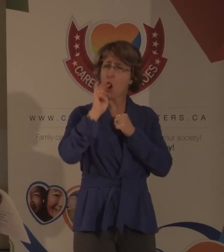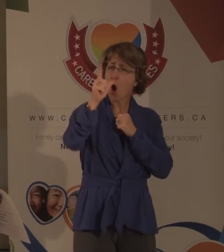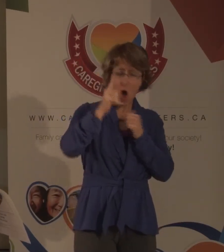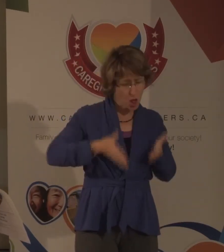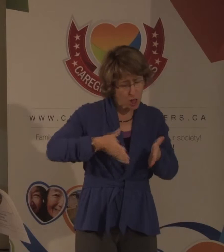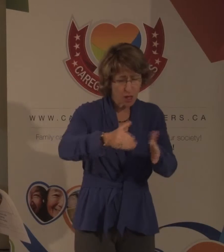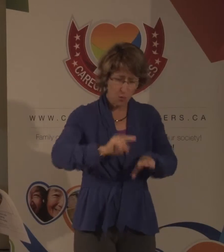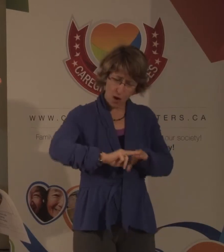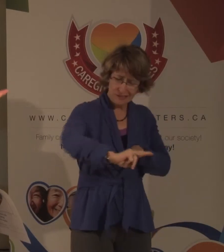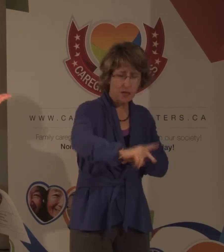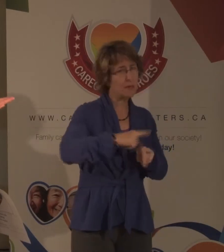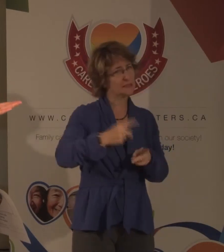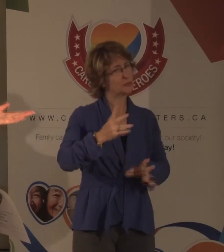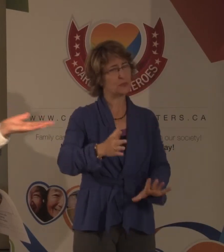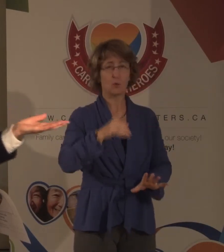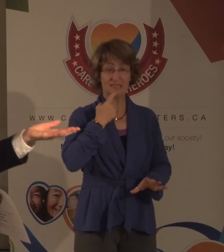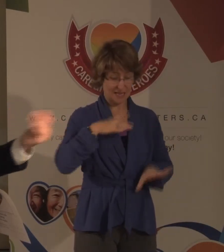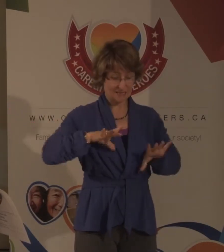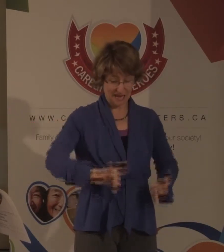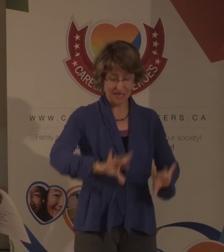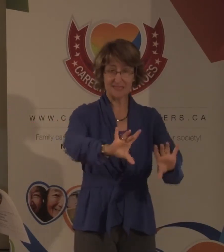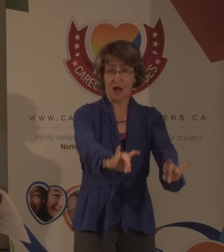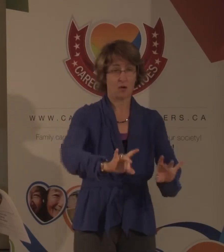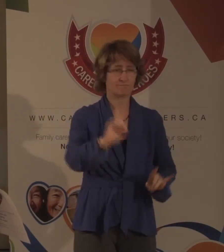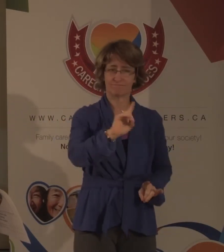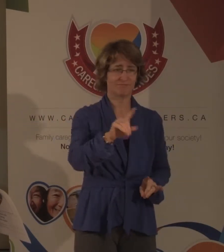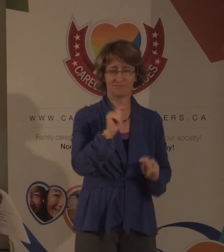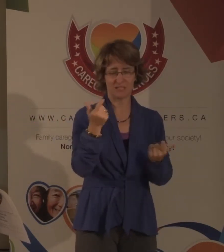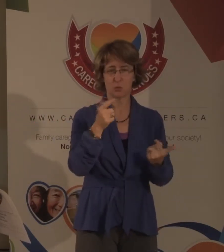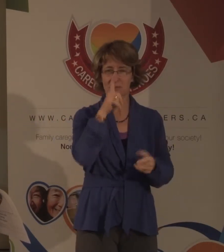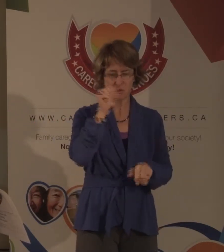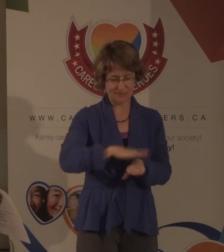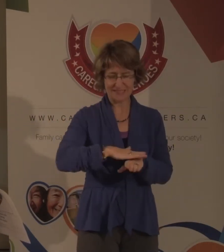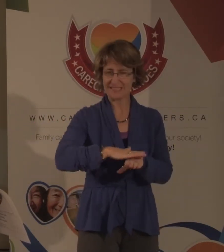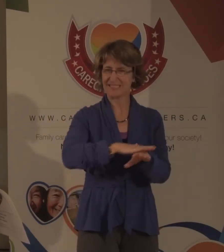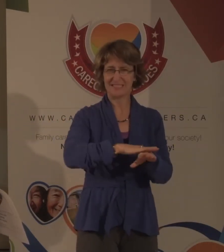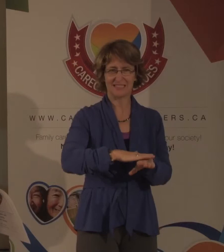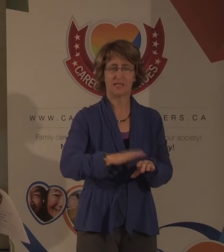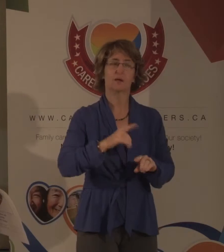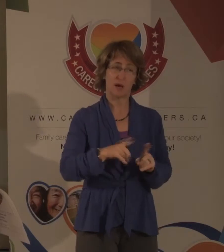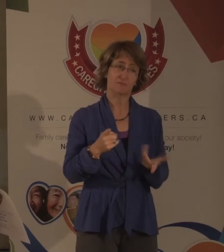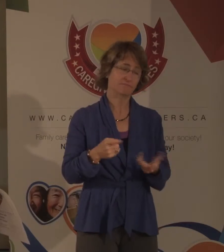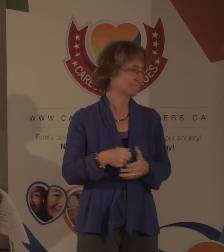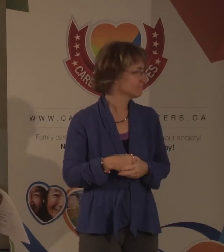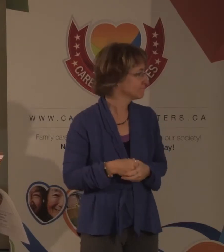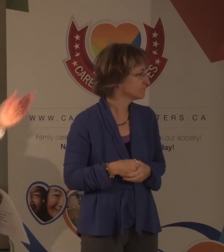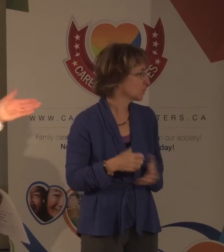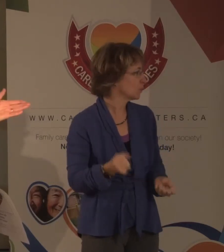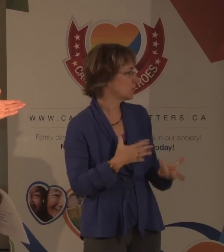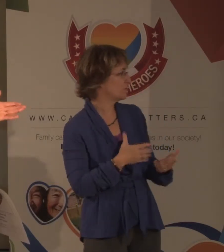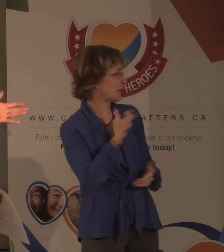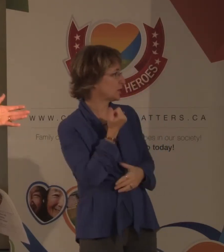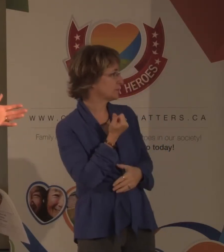yet it really is a trap. Even when we say tack it down, it doesn't really work because you have to clean it anyway. So, but that's what we should do.